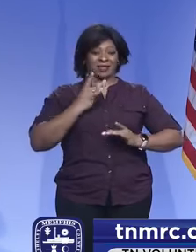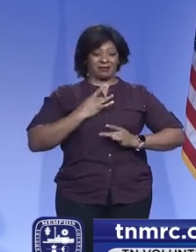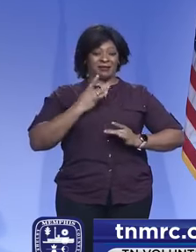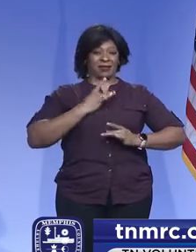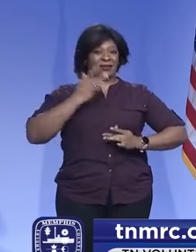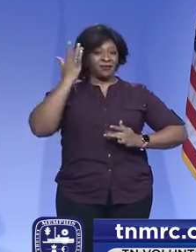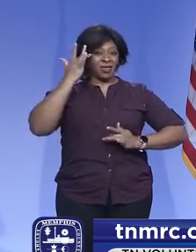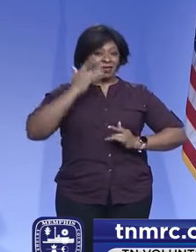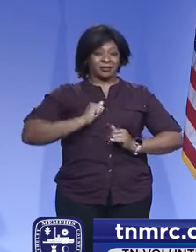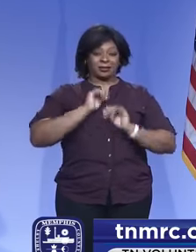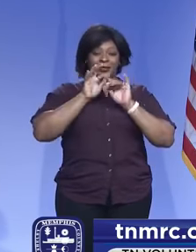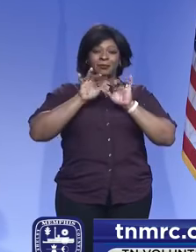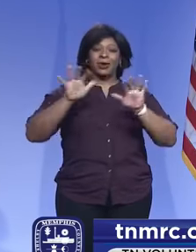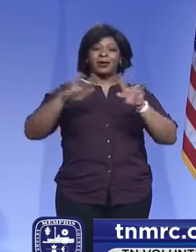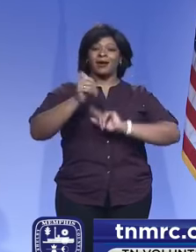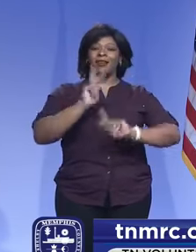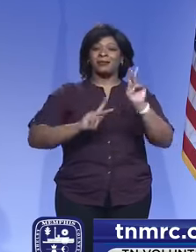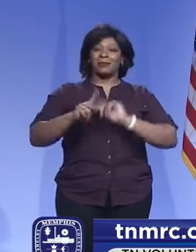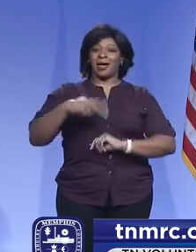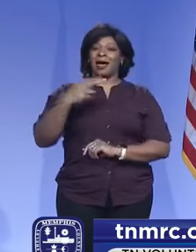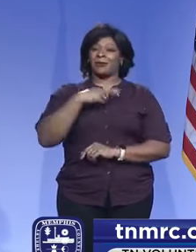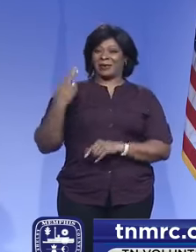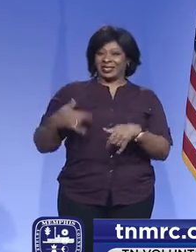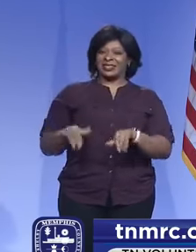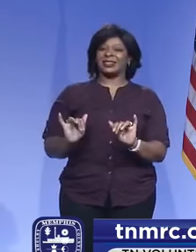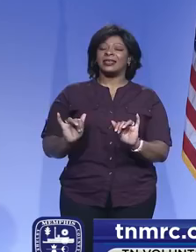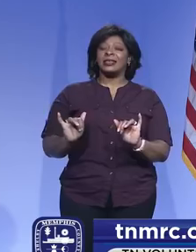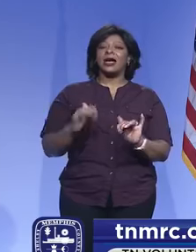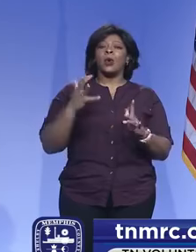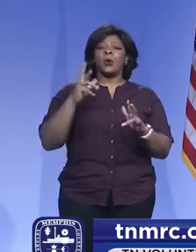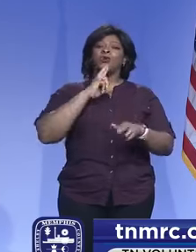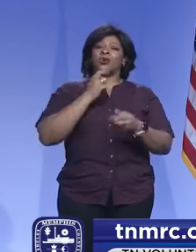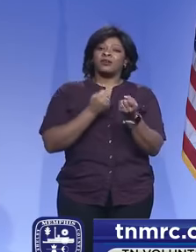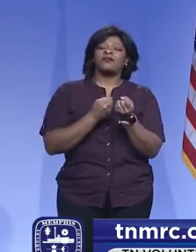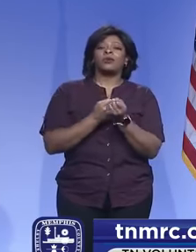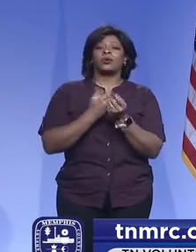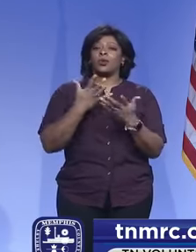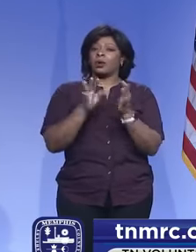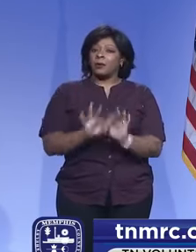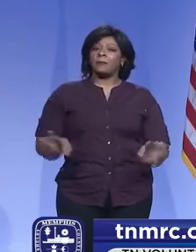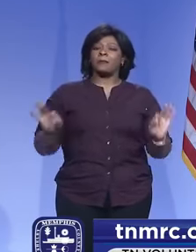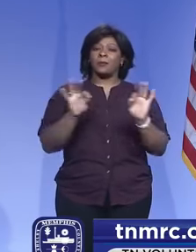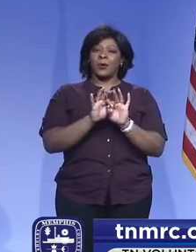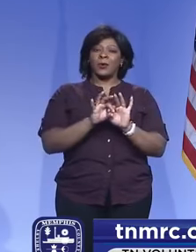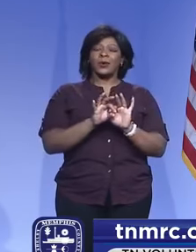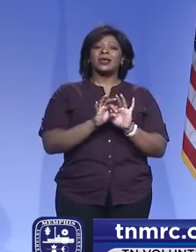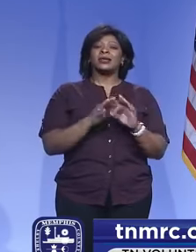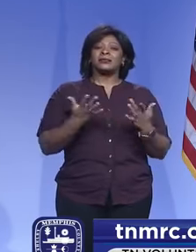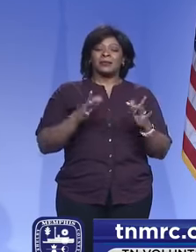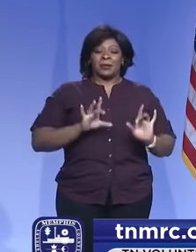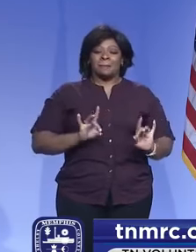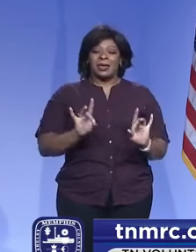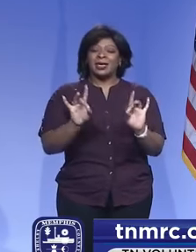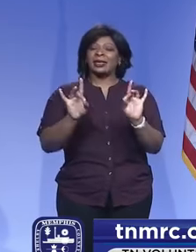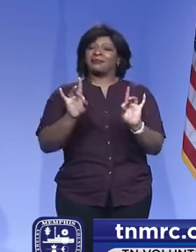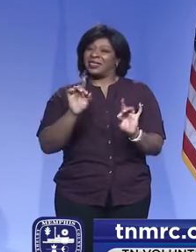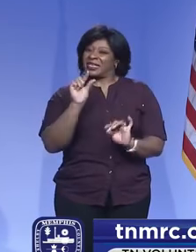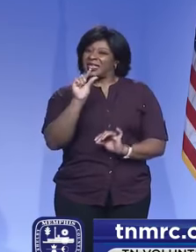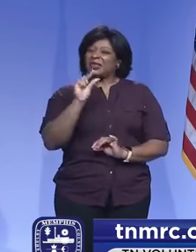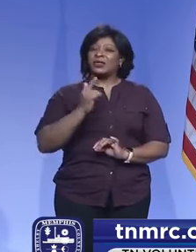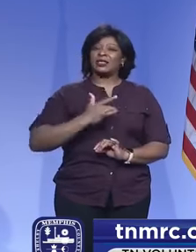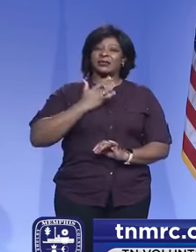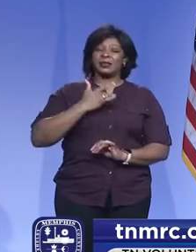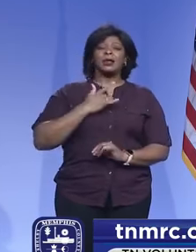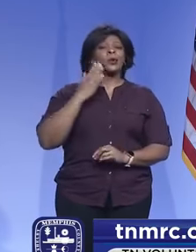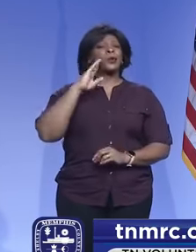pose a risk to others. So I want to reinforce the importance of picking up very subtle symptoms. We